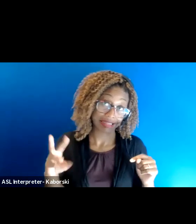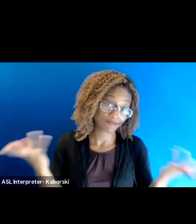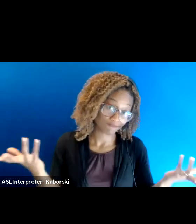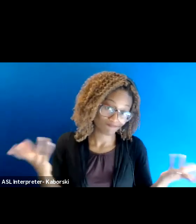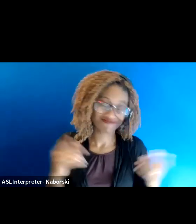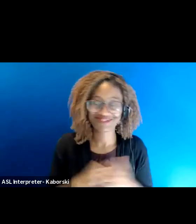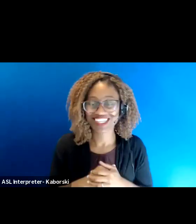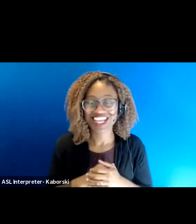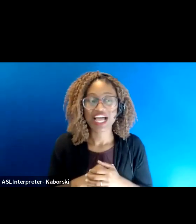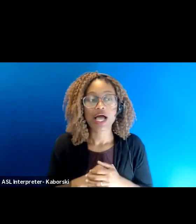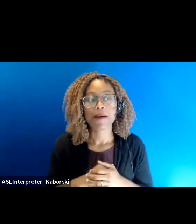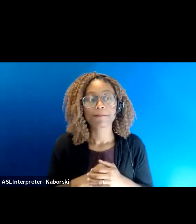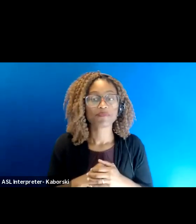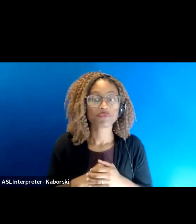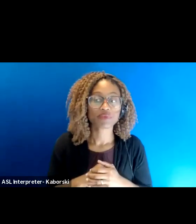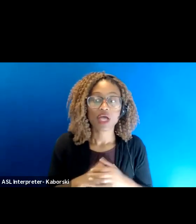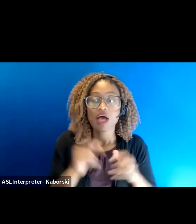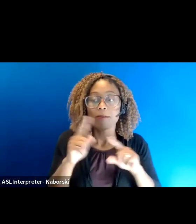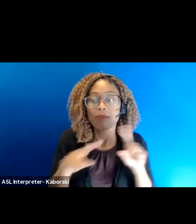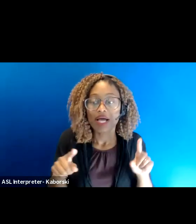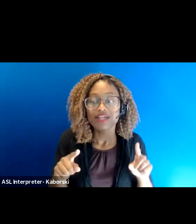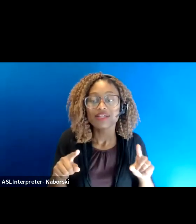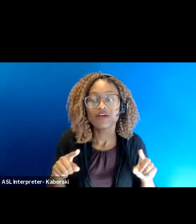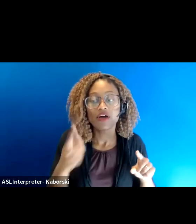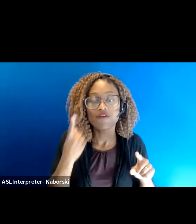have more youth.